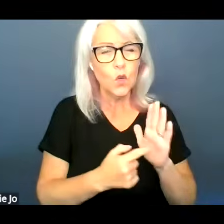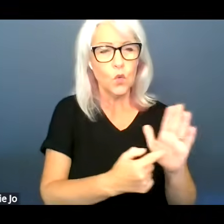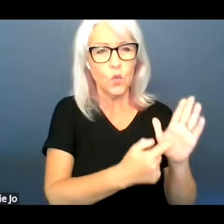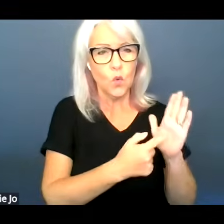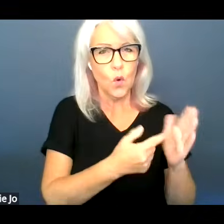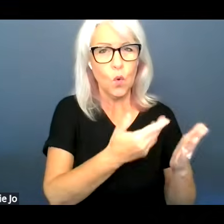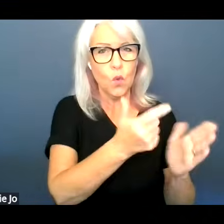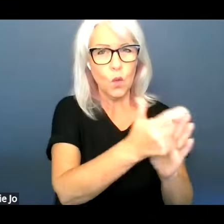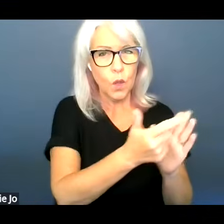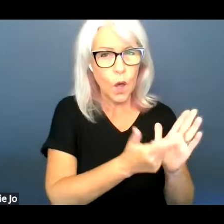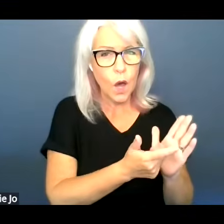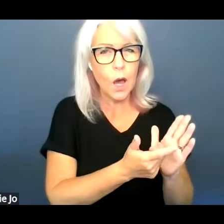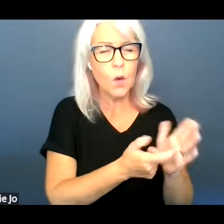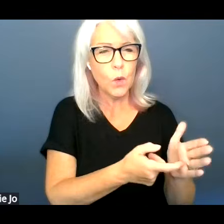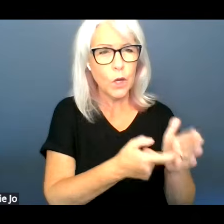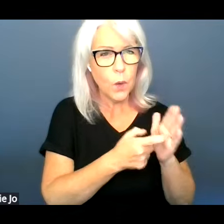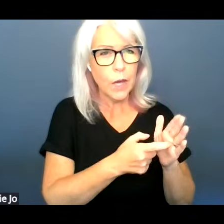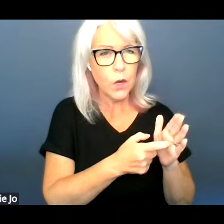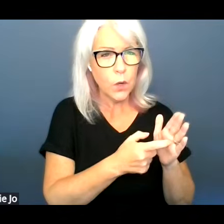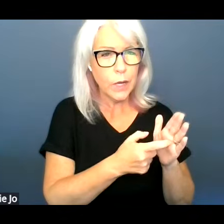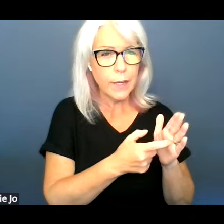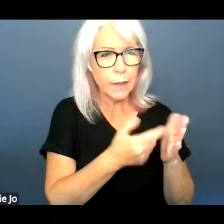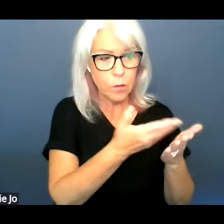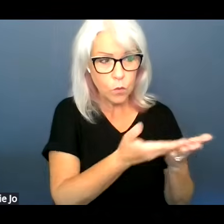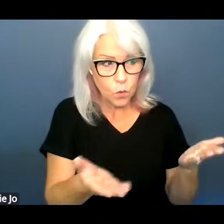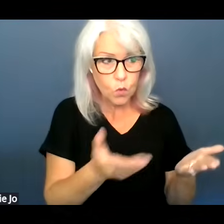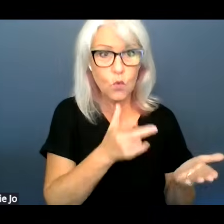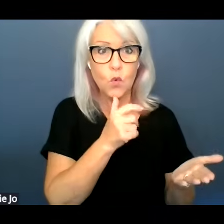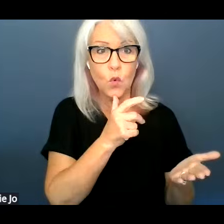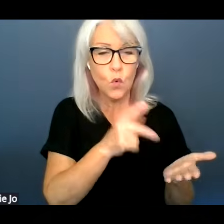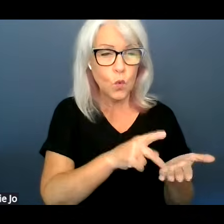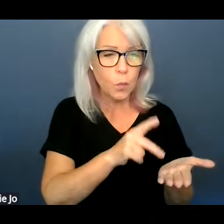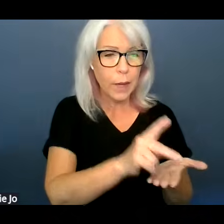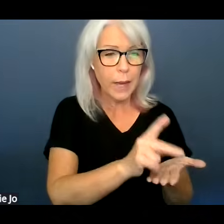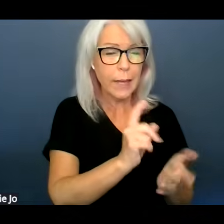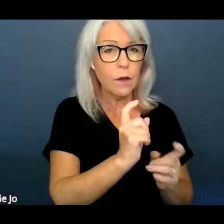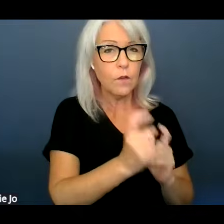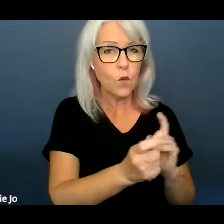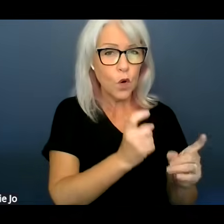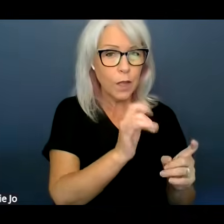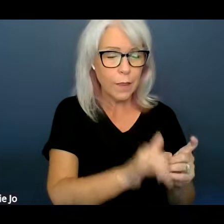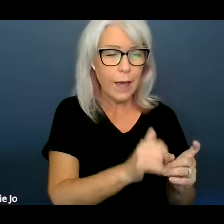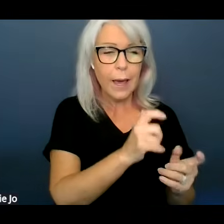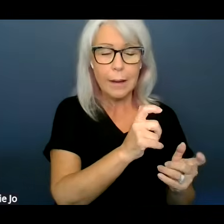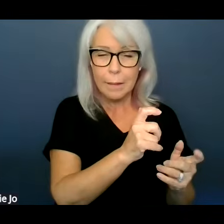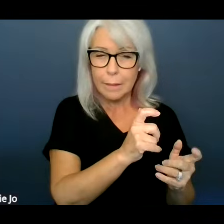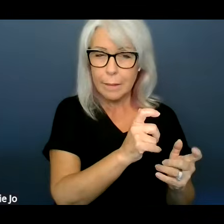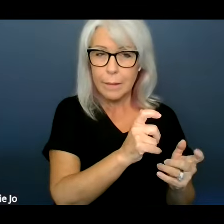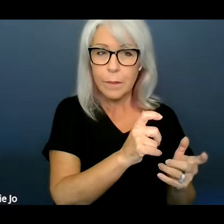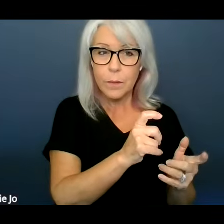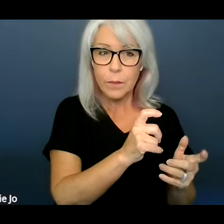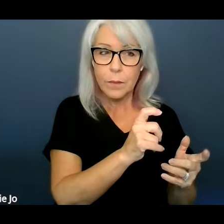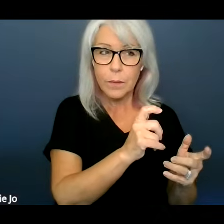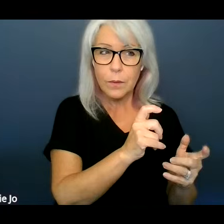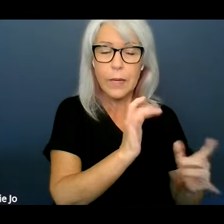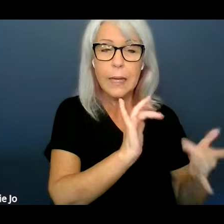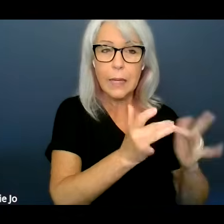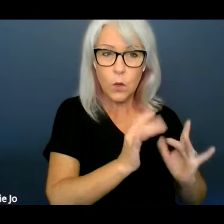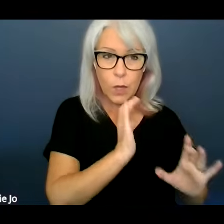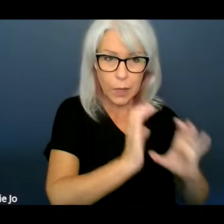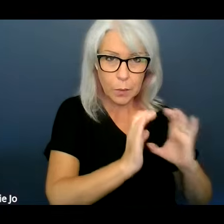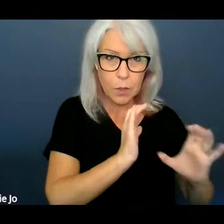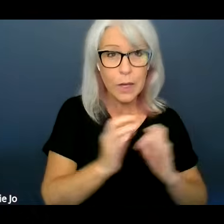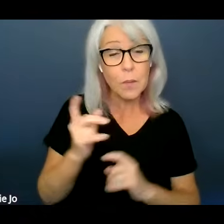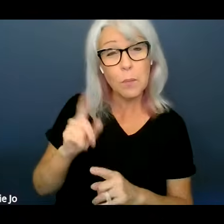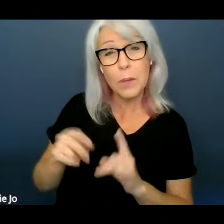political communications. I think what they mean there is expressly apply the law, the Campaign Finance Act, which requires disclosure of